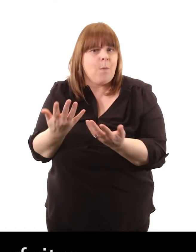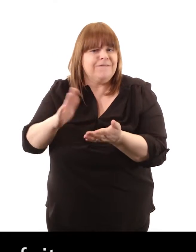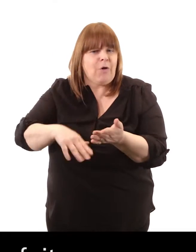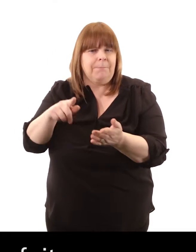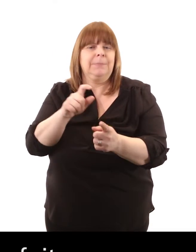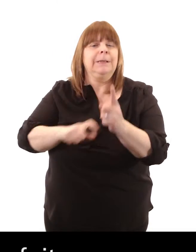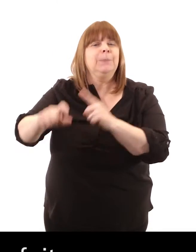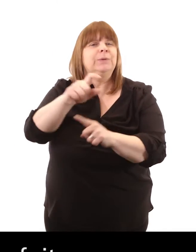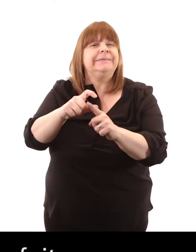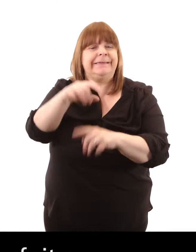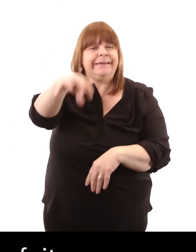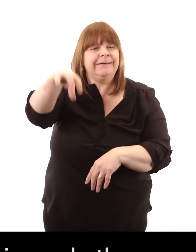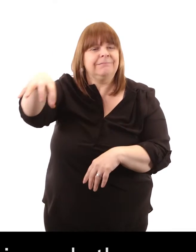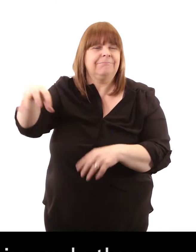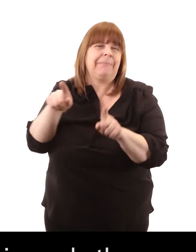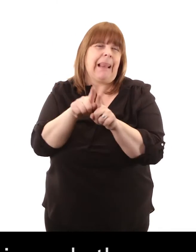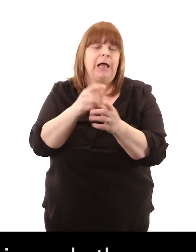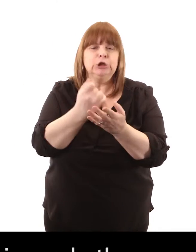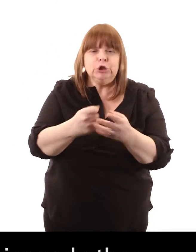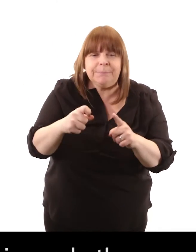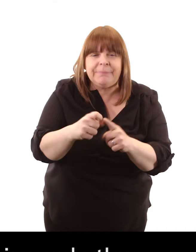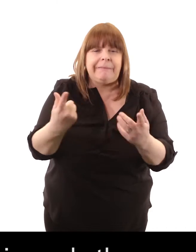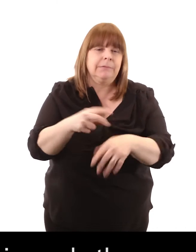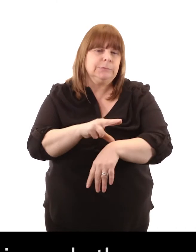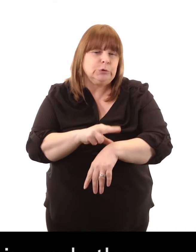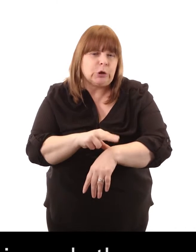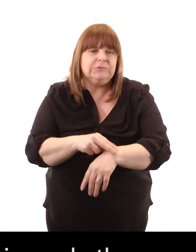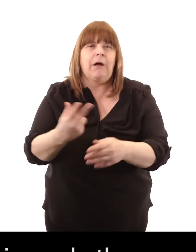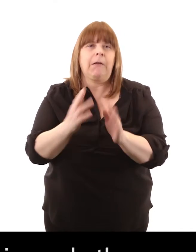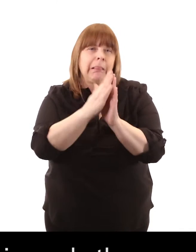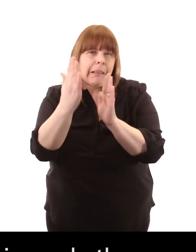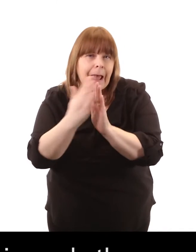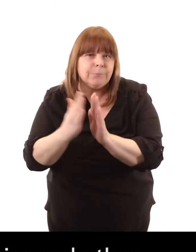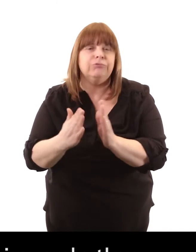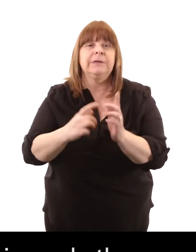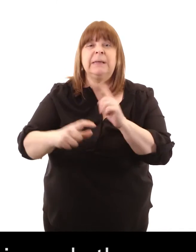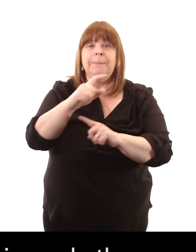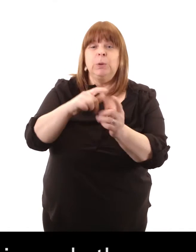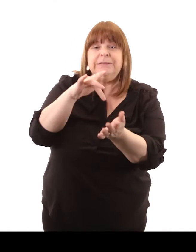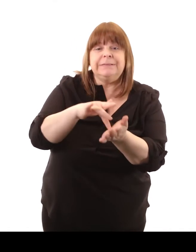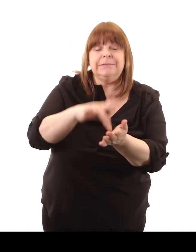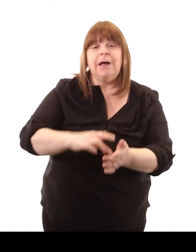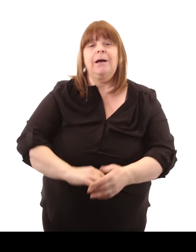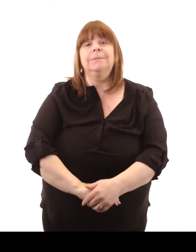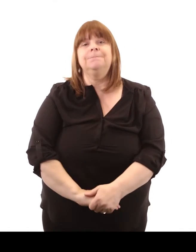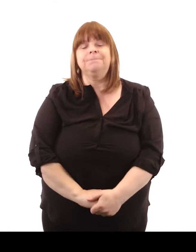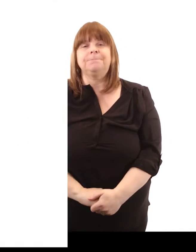number of sites in the community, including in your general practices, libraries and other community centres.